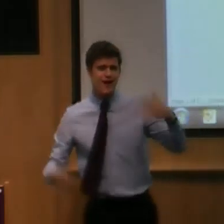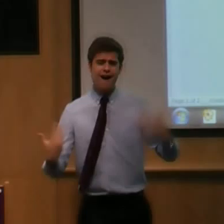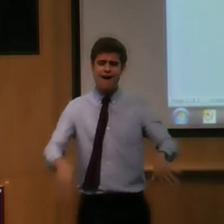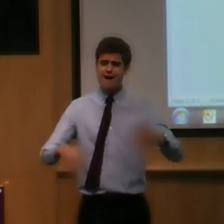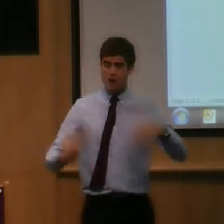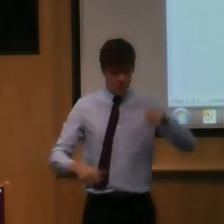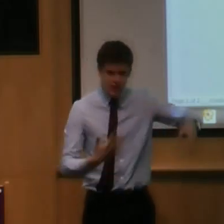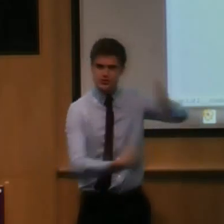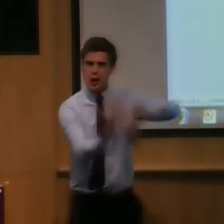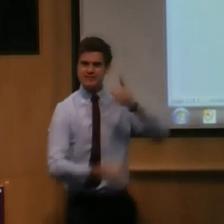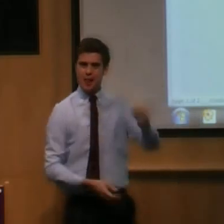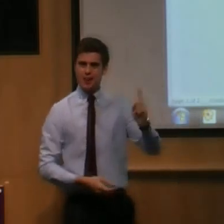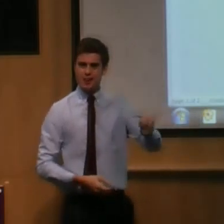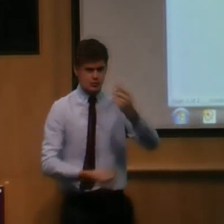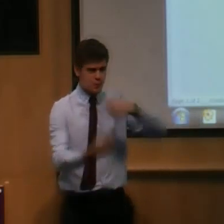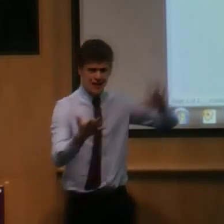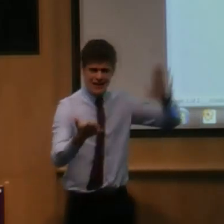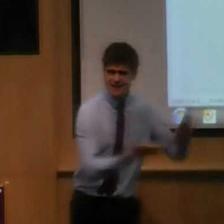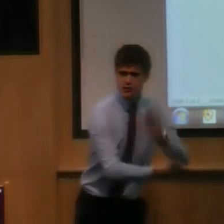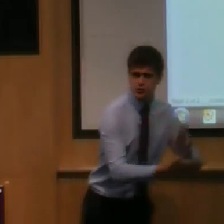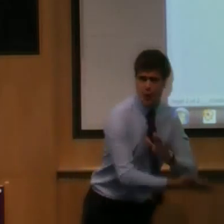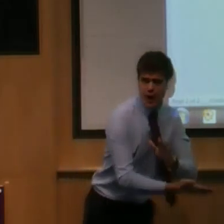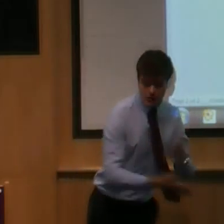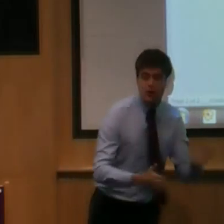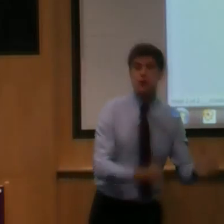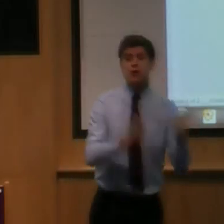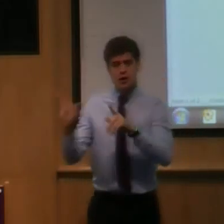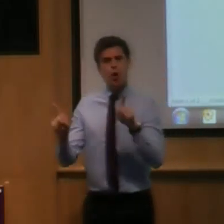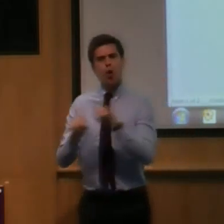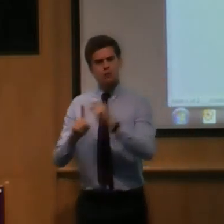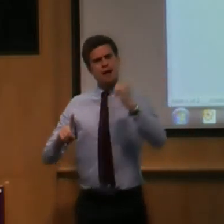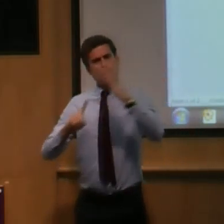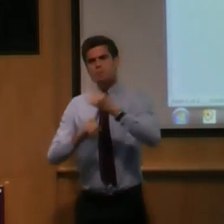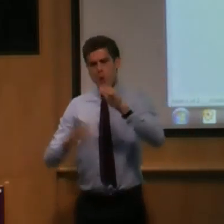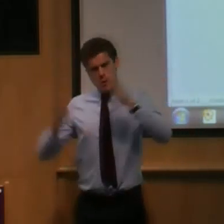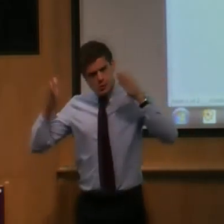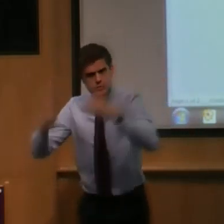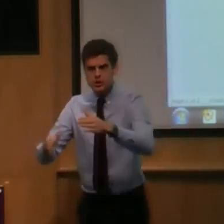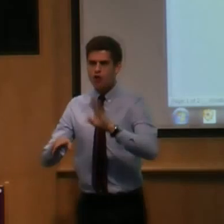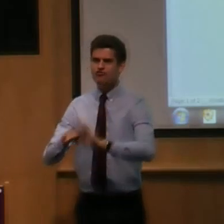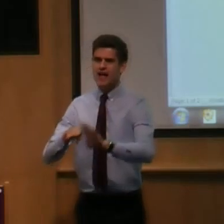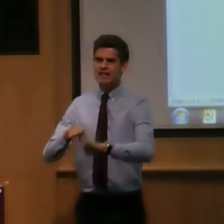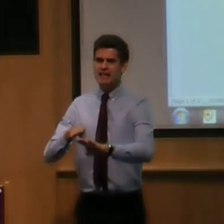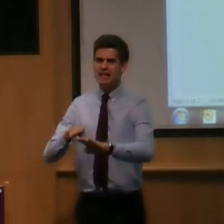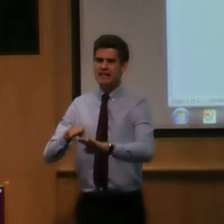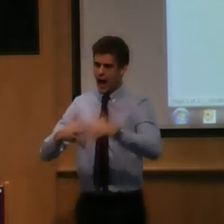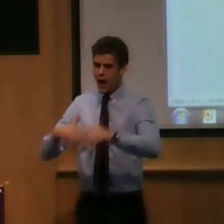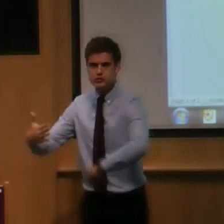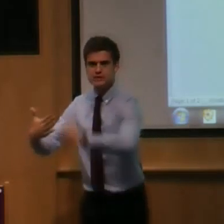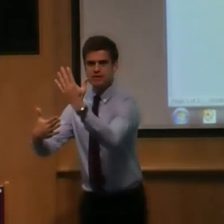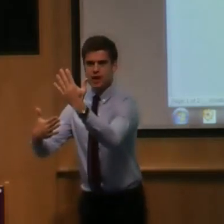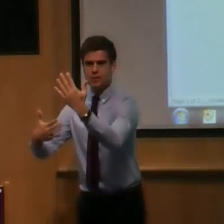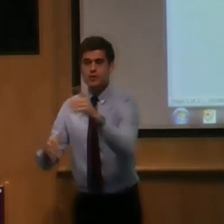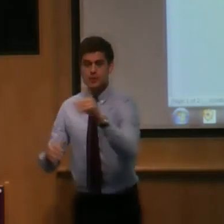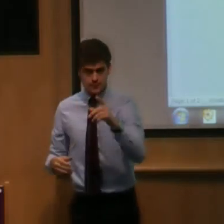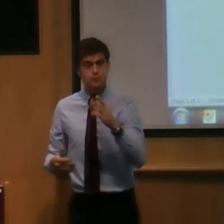was fantastic. We had an auction at the end of the night, and that is an example of us really implementing a social strategy. In terms of